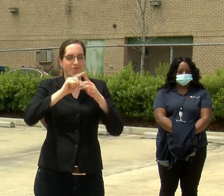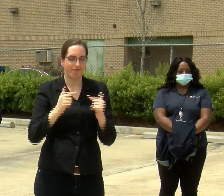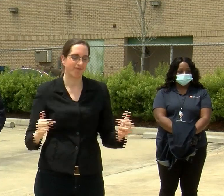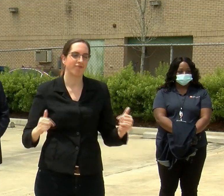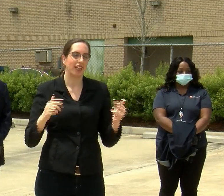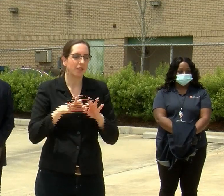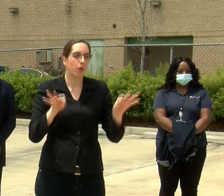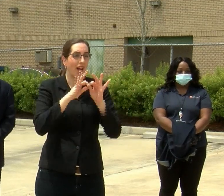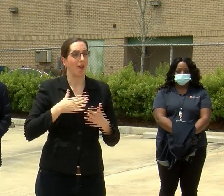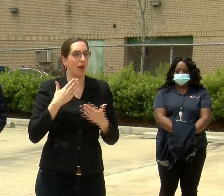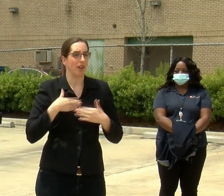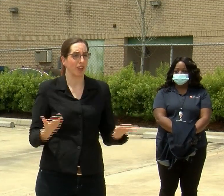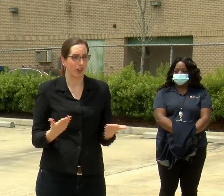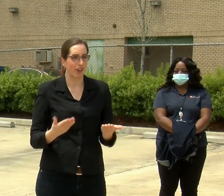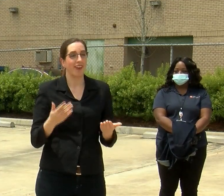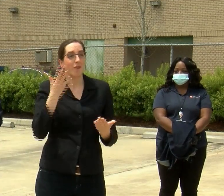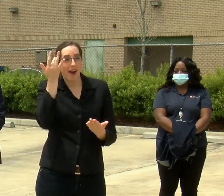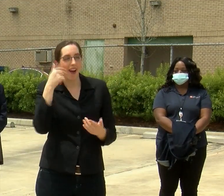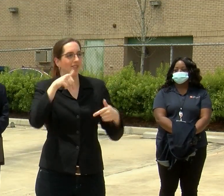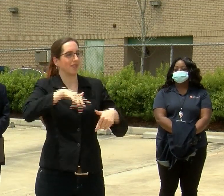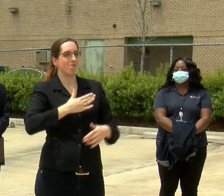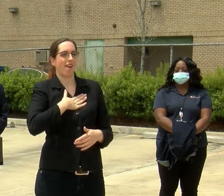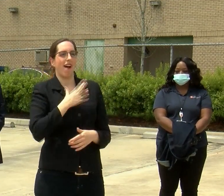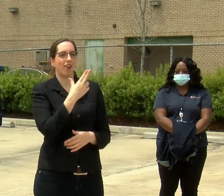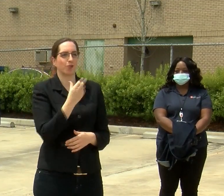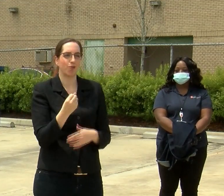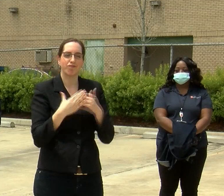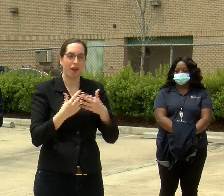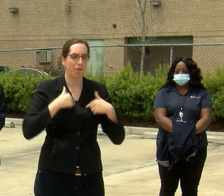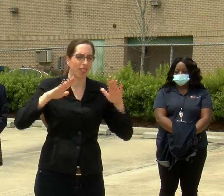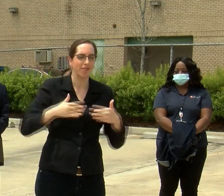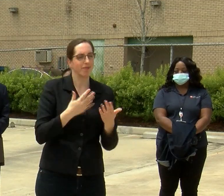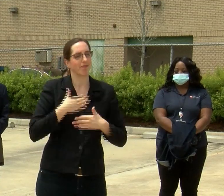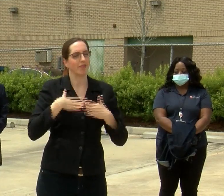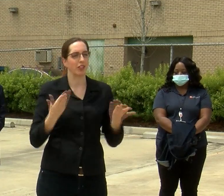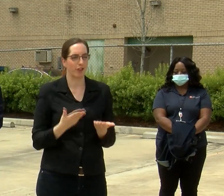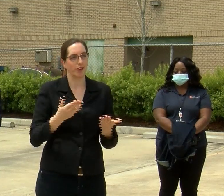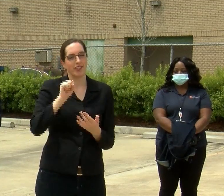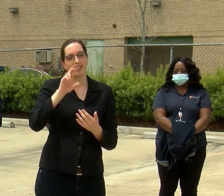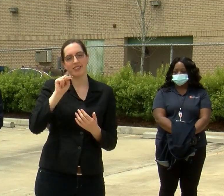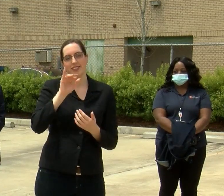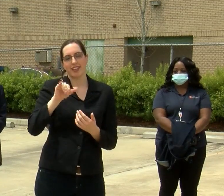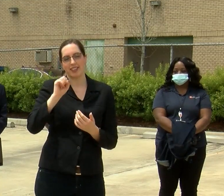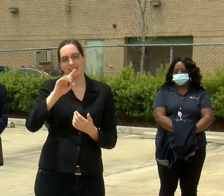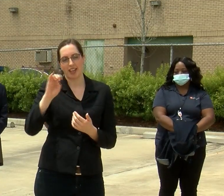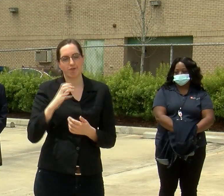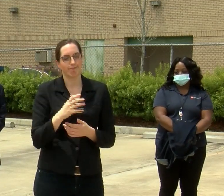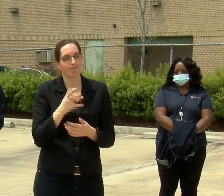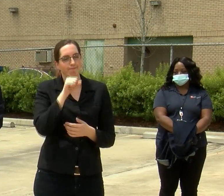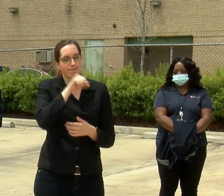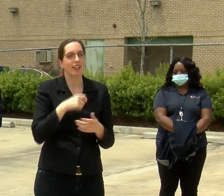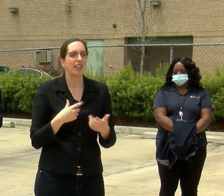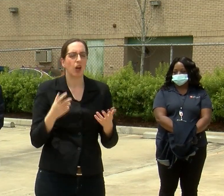be here, even if I'm late, because this is my high school. You're in the heart of Sunnyside. And I know that other people have spoken, so I just want to make a couple of quick points.